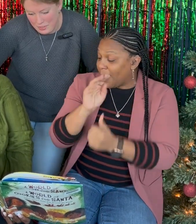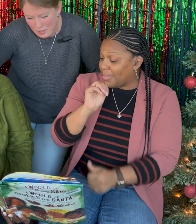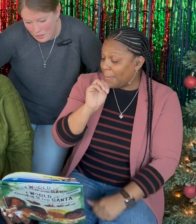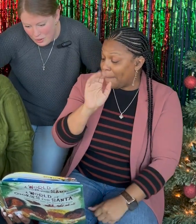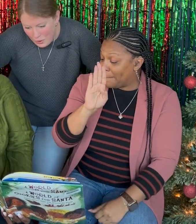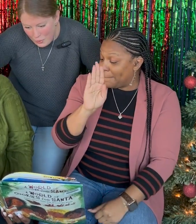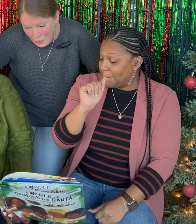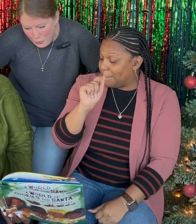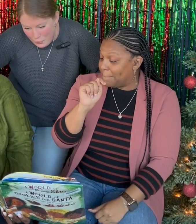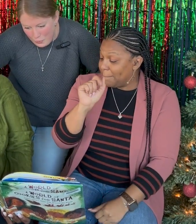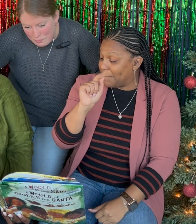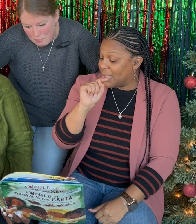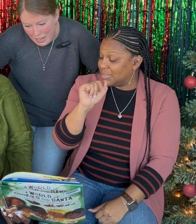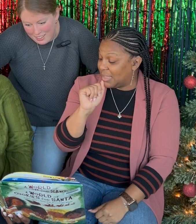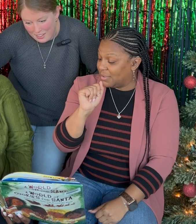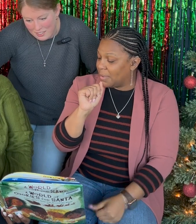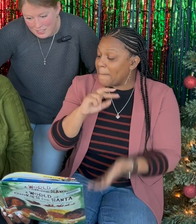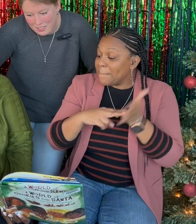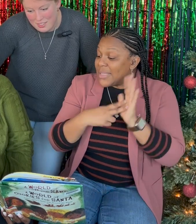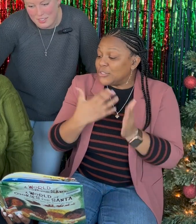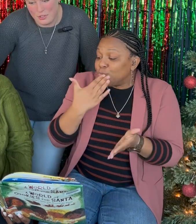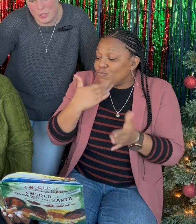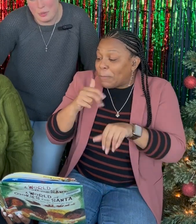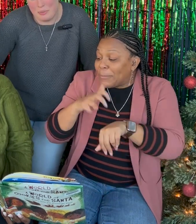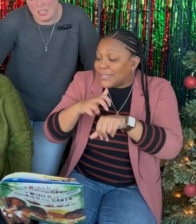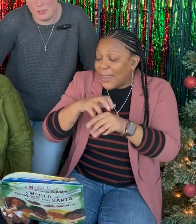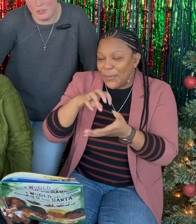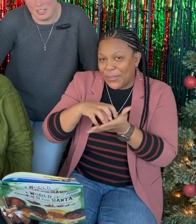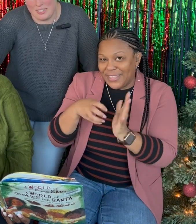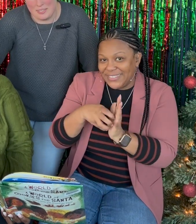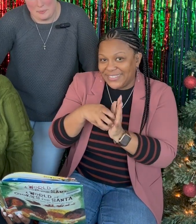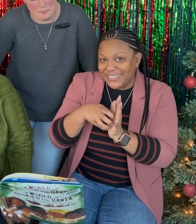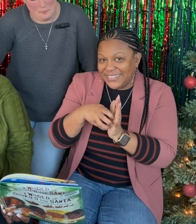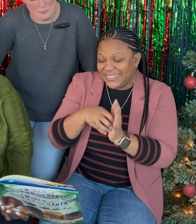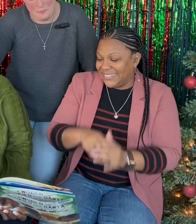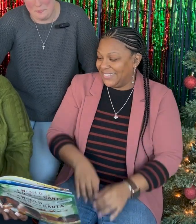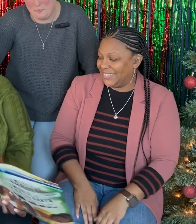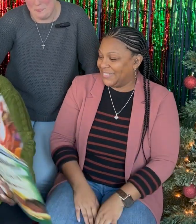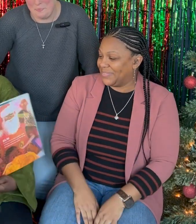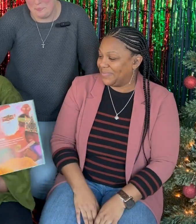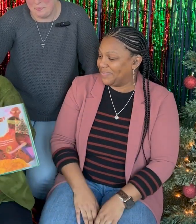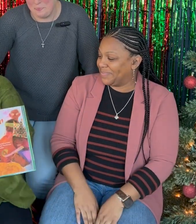him with mbada, or sweet potato cookies.